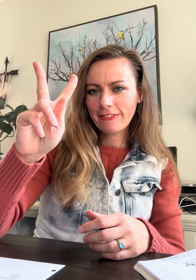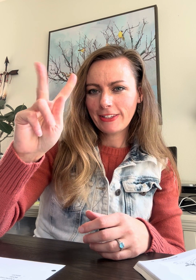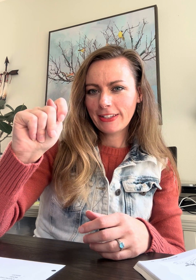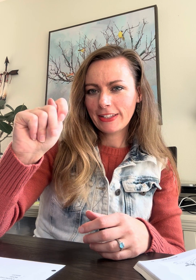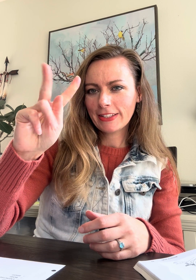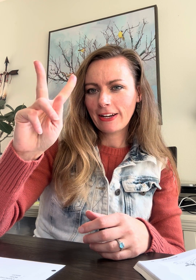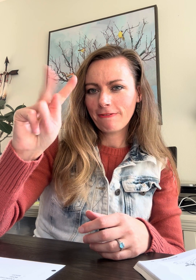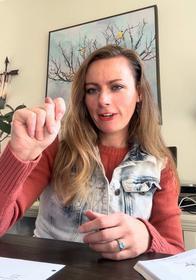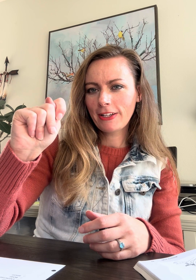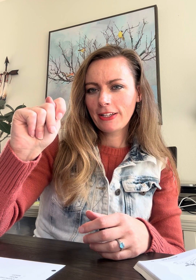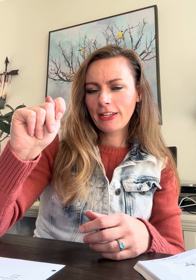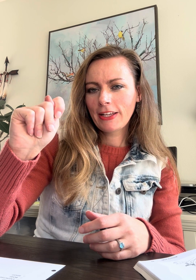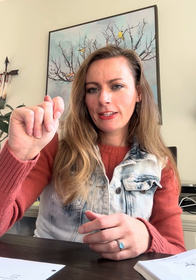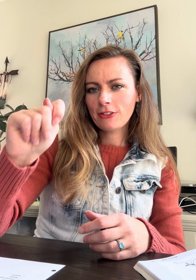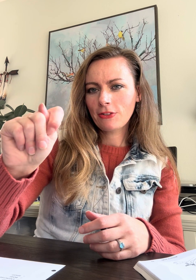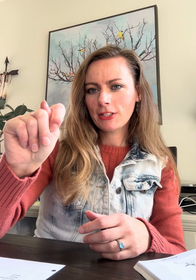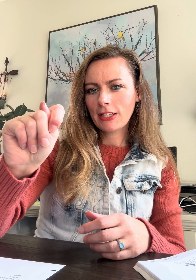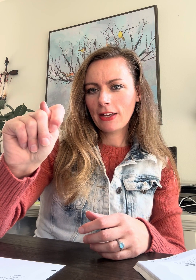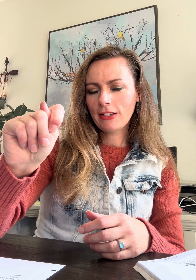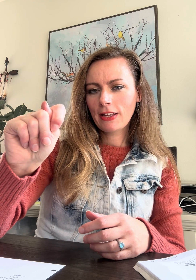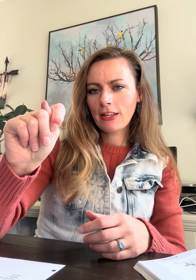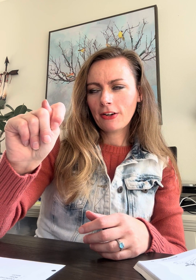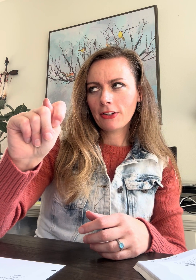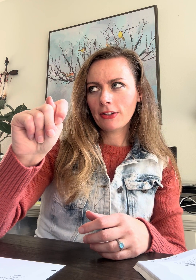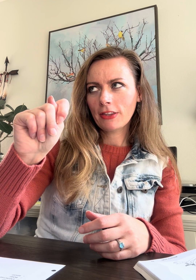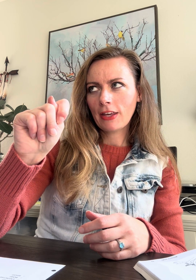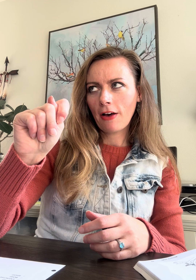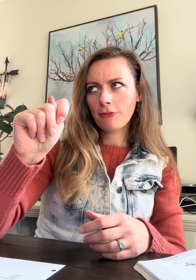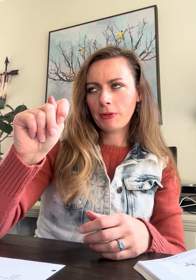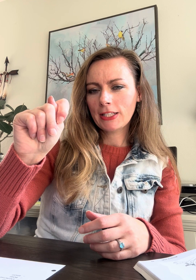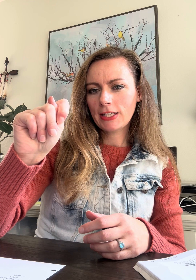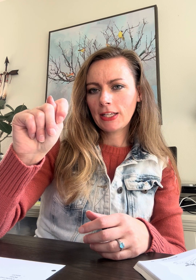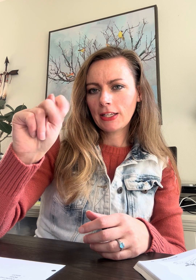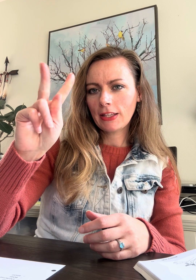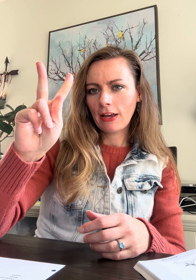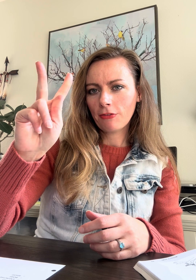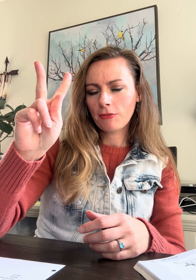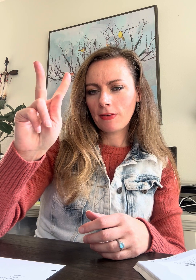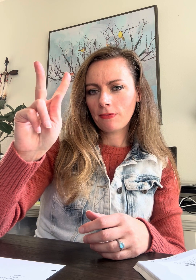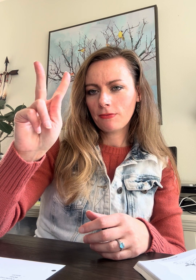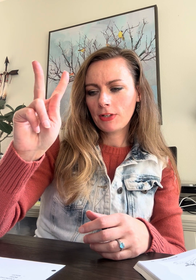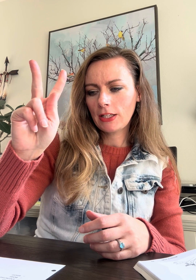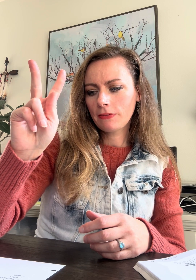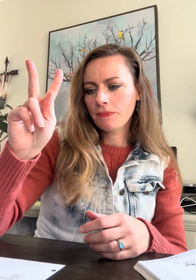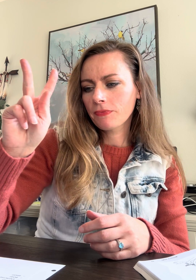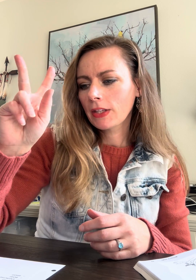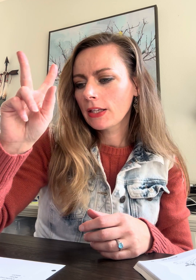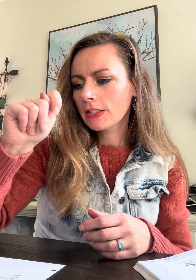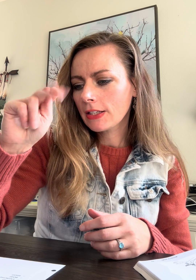TV. That's kind of fun. So do the sign, or the alphabet T and the alphabet V.